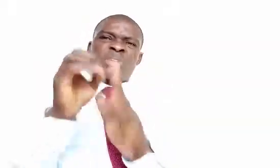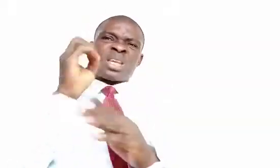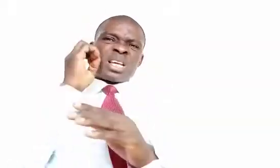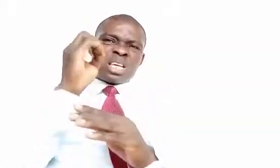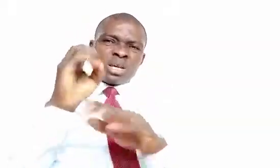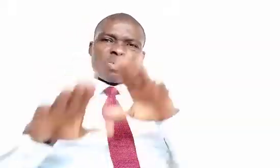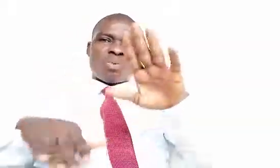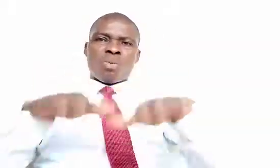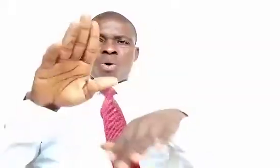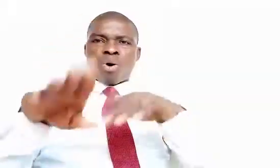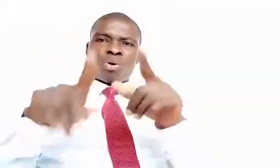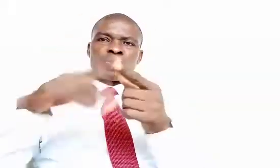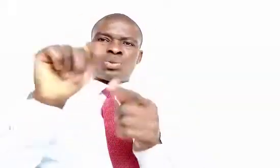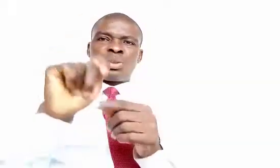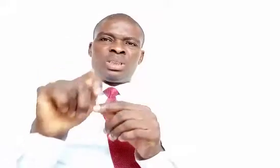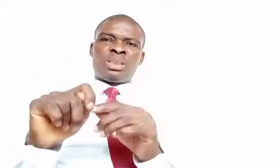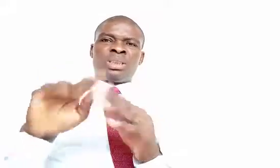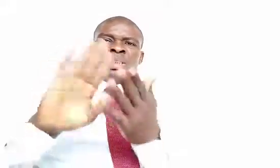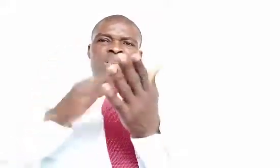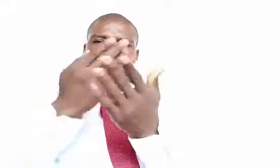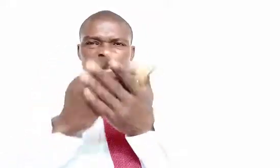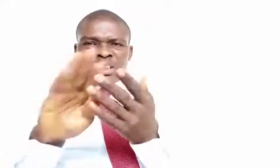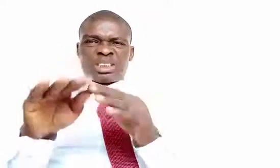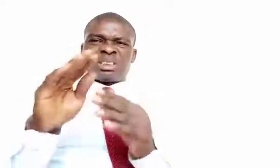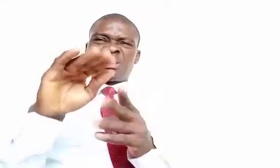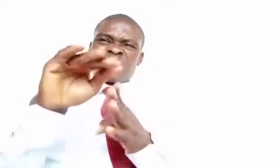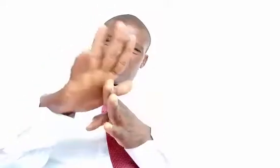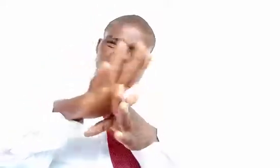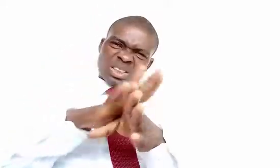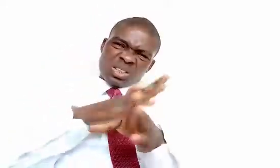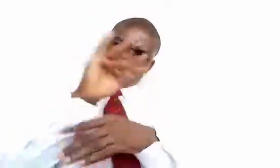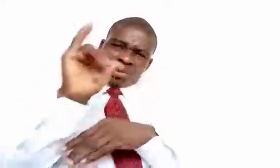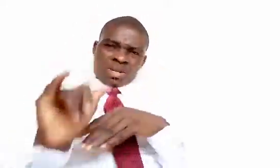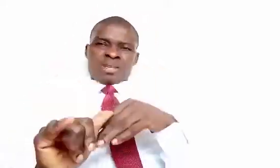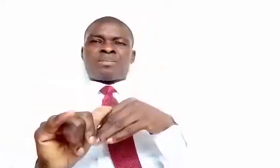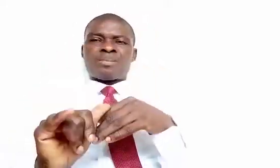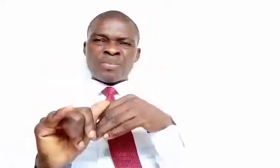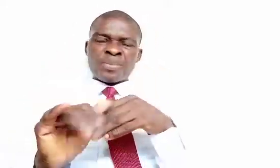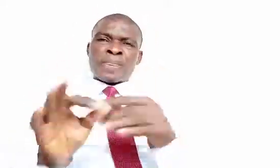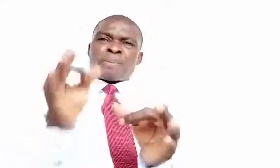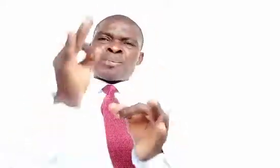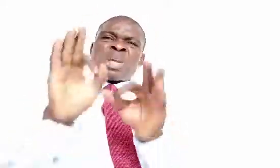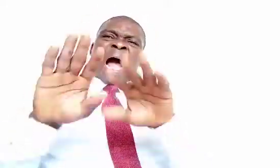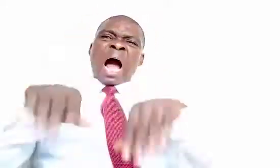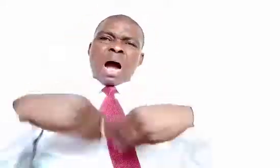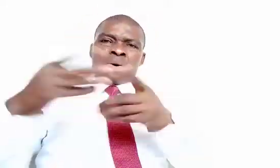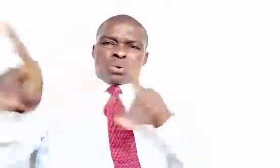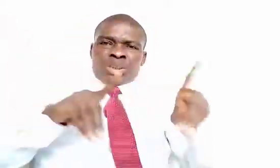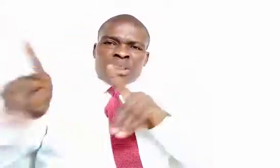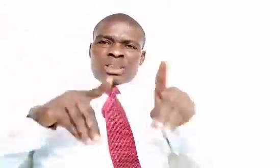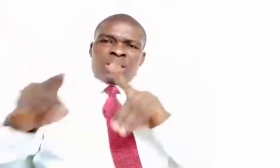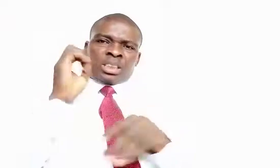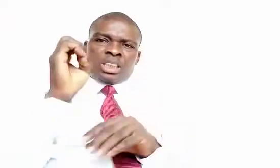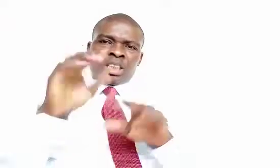kitchen slowly. So if we ask the question, how did he walk to the kitchen? What